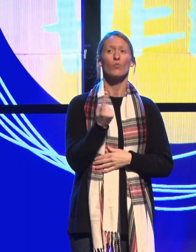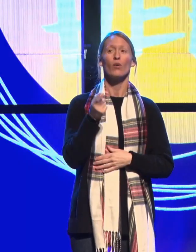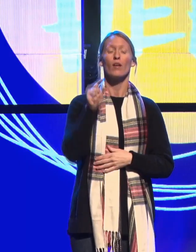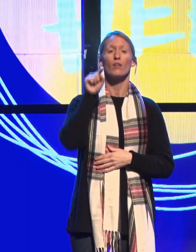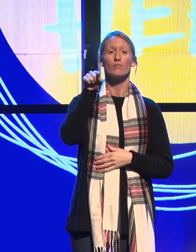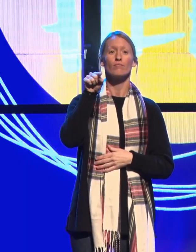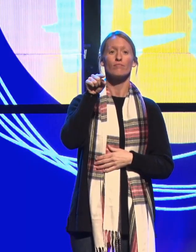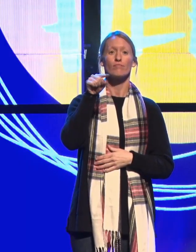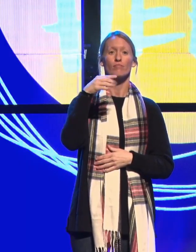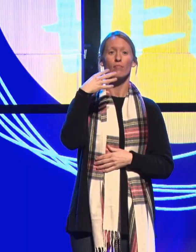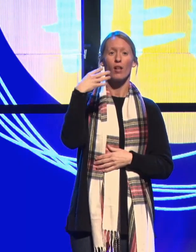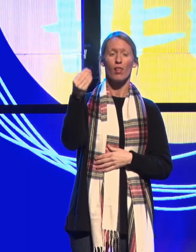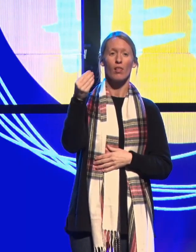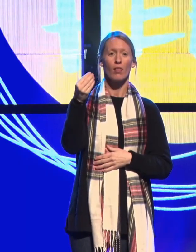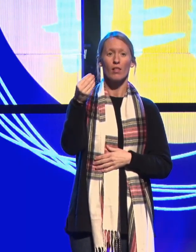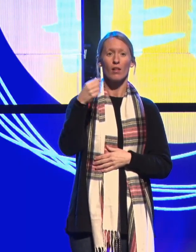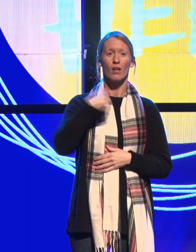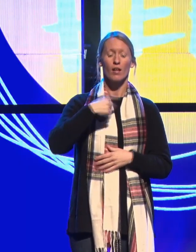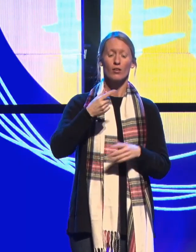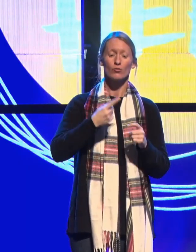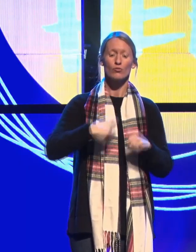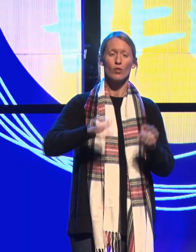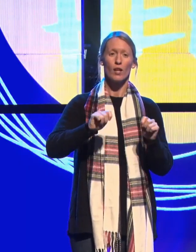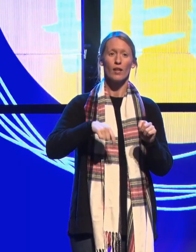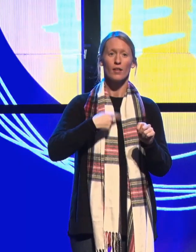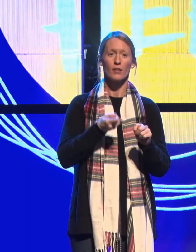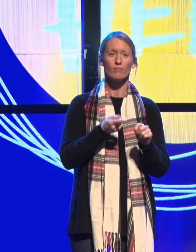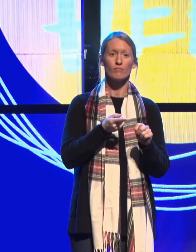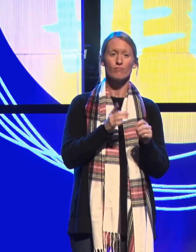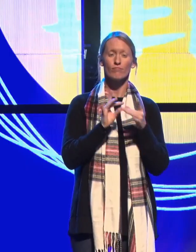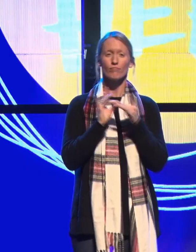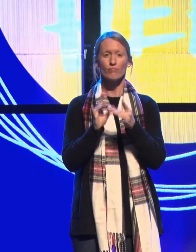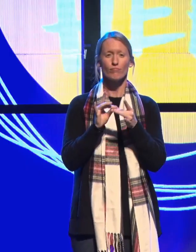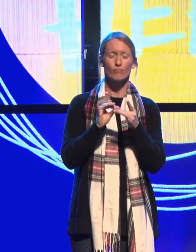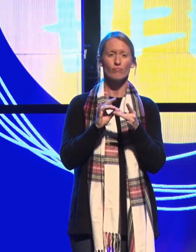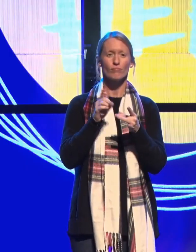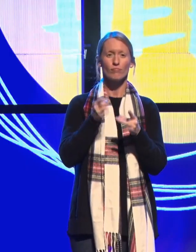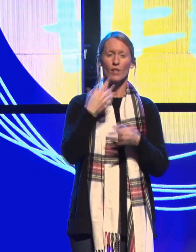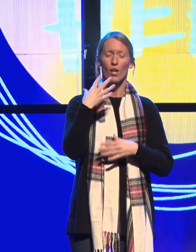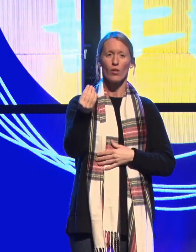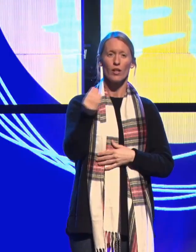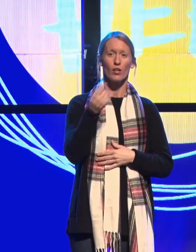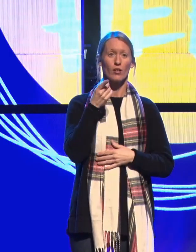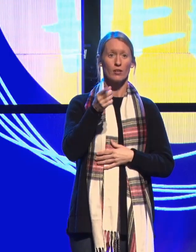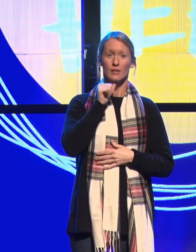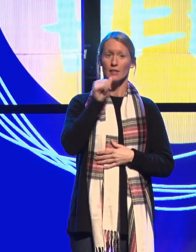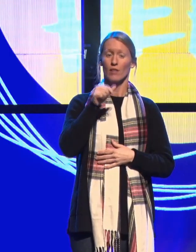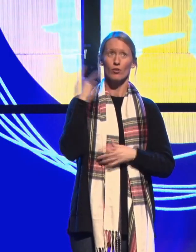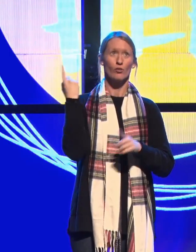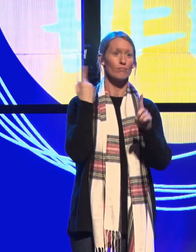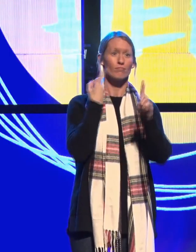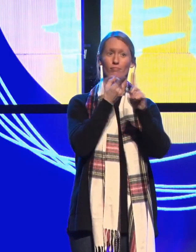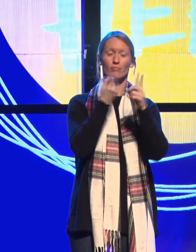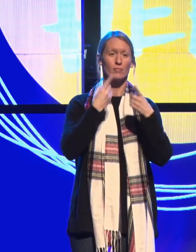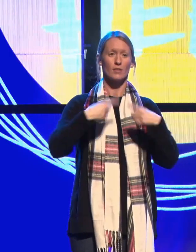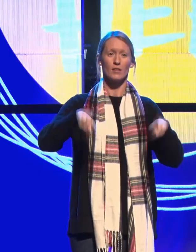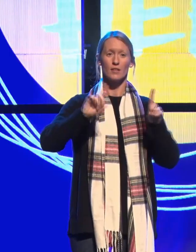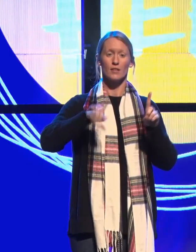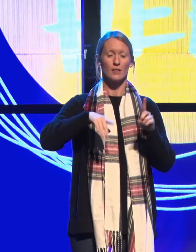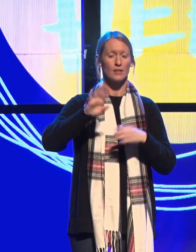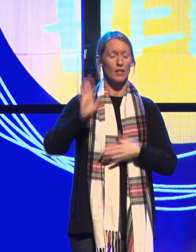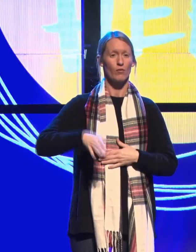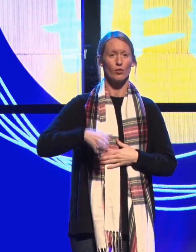there, right? As long as I try to bind up somebody else out there, I'm never going to get to where I need to go. I'm never going to build that tower. Think about